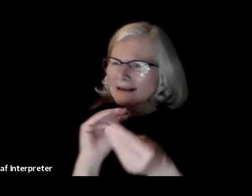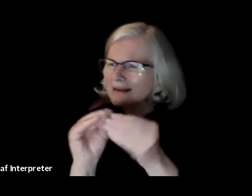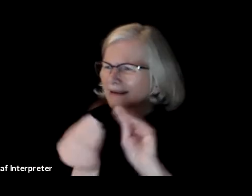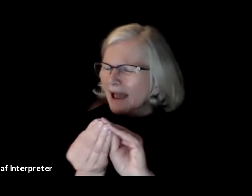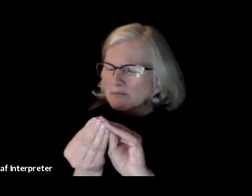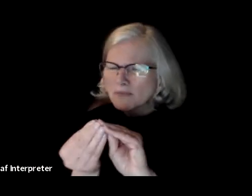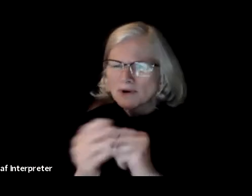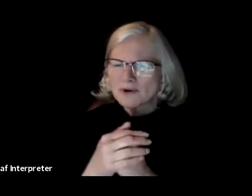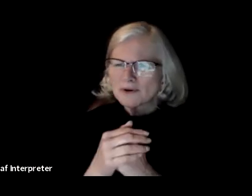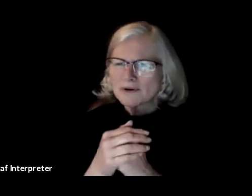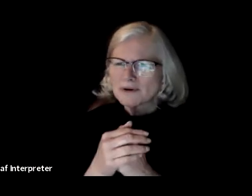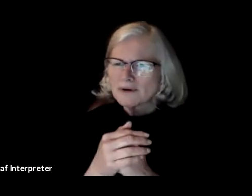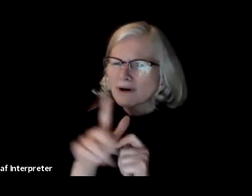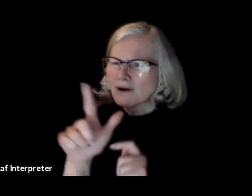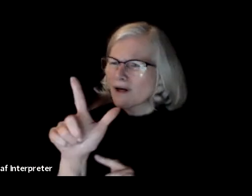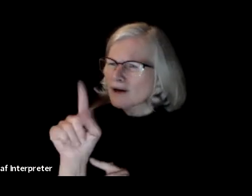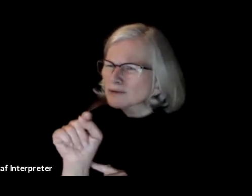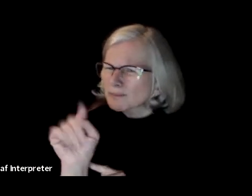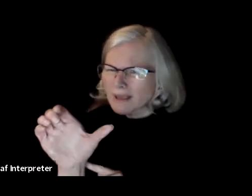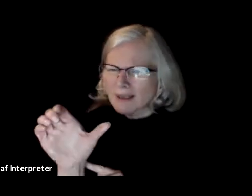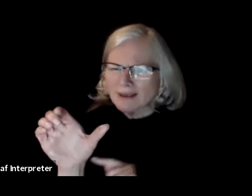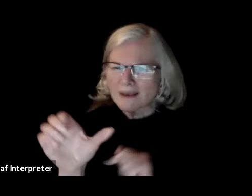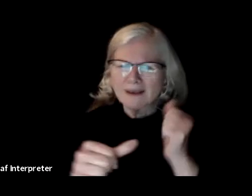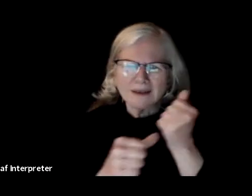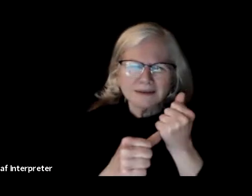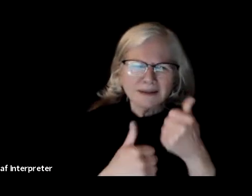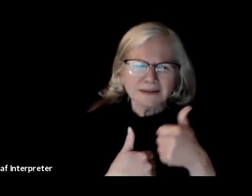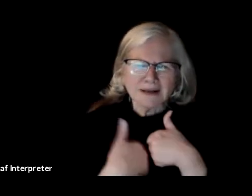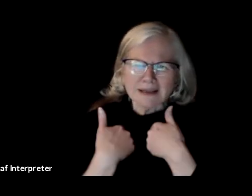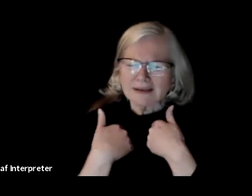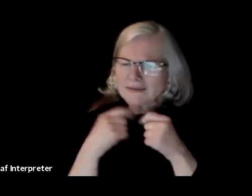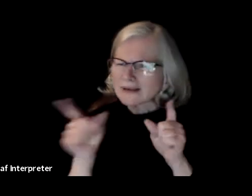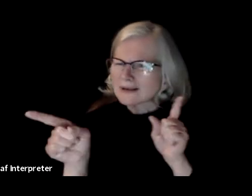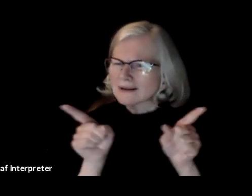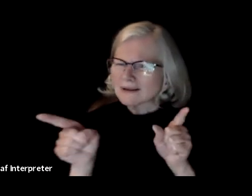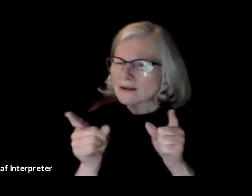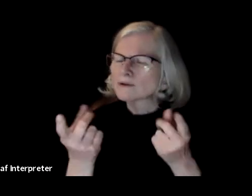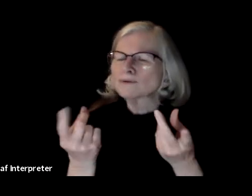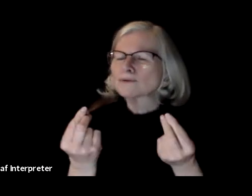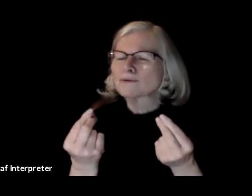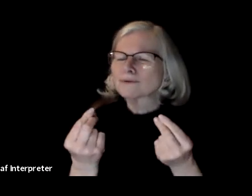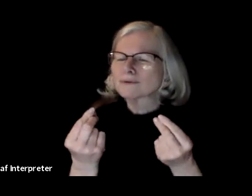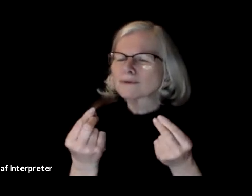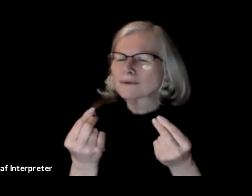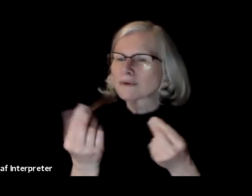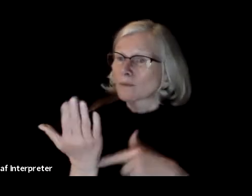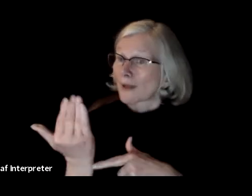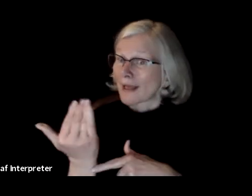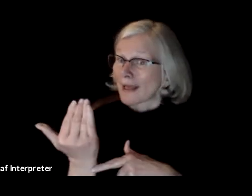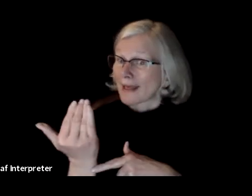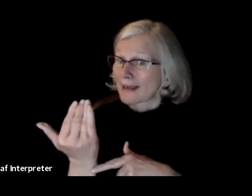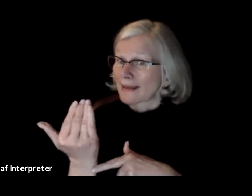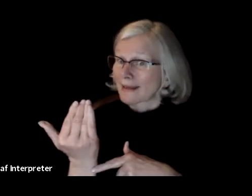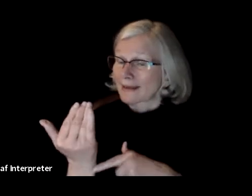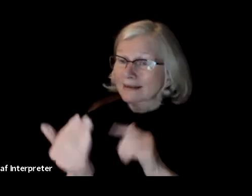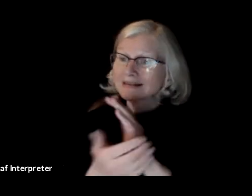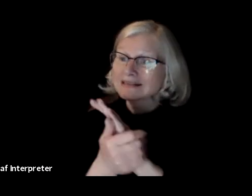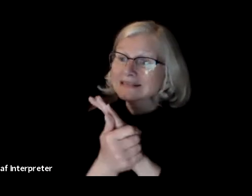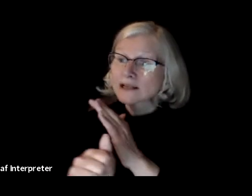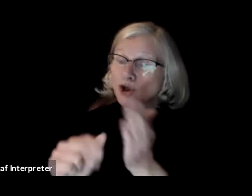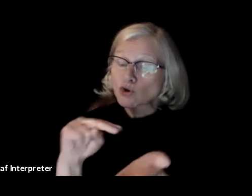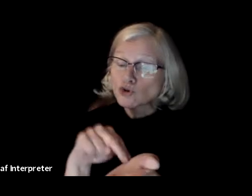living facilities is that the skilled nursing facilities have uniformly had 3 clinics where vaccinations were